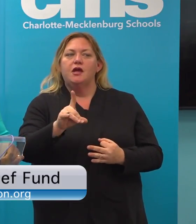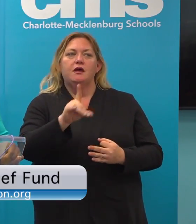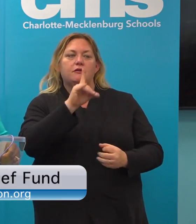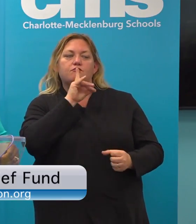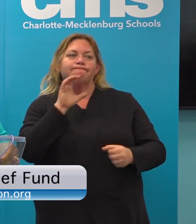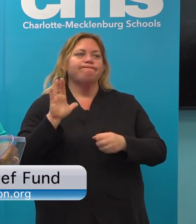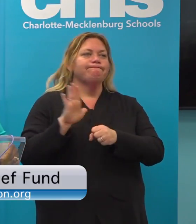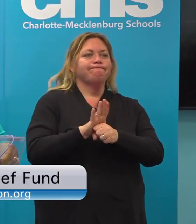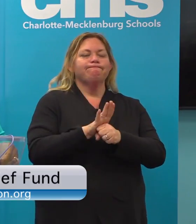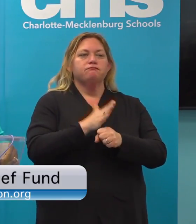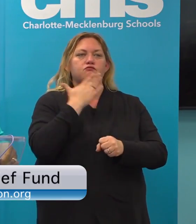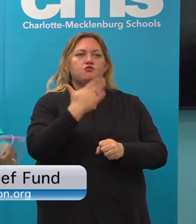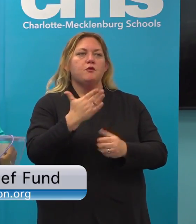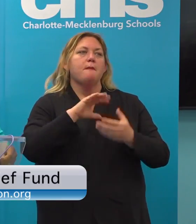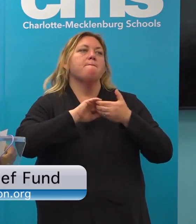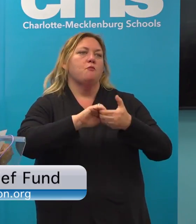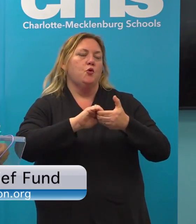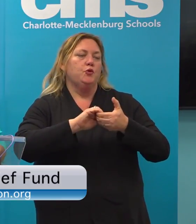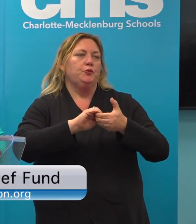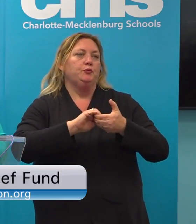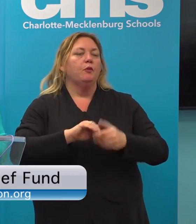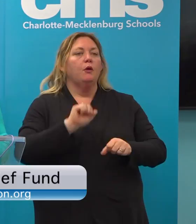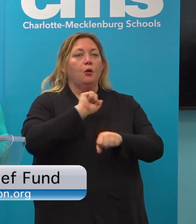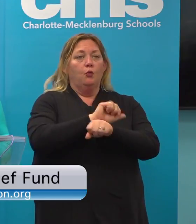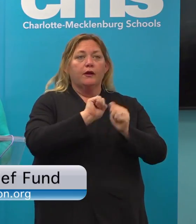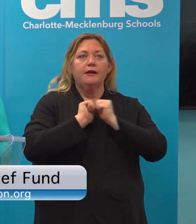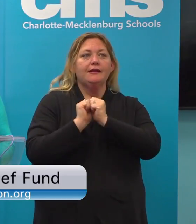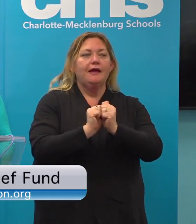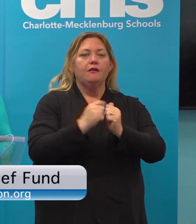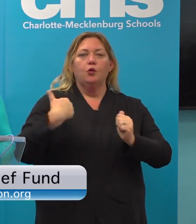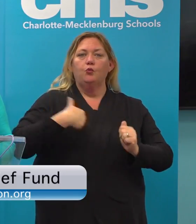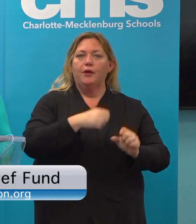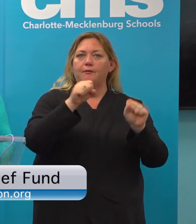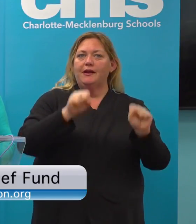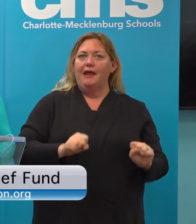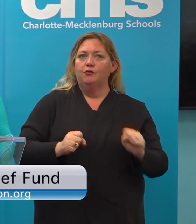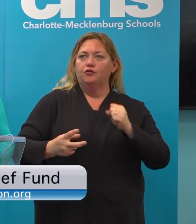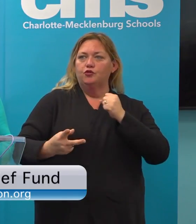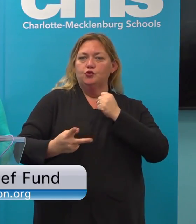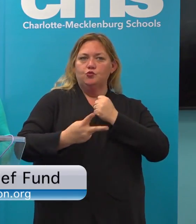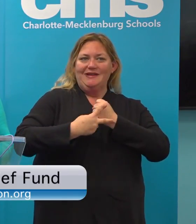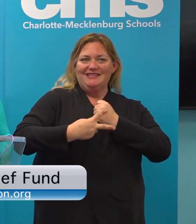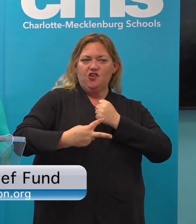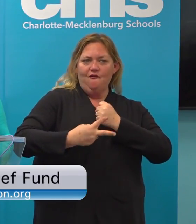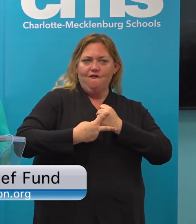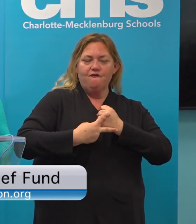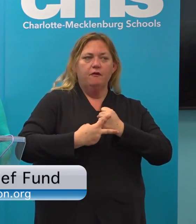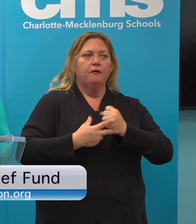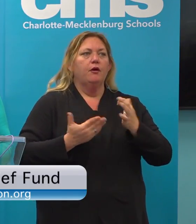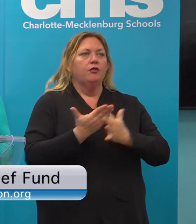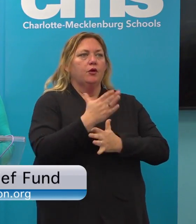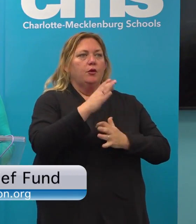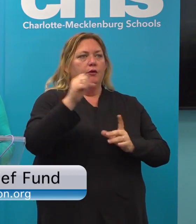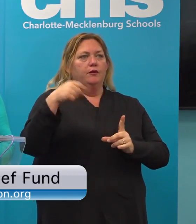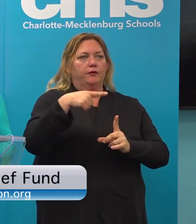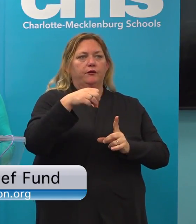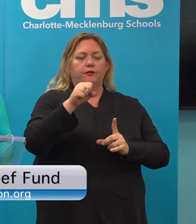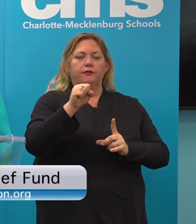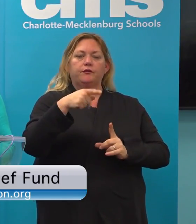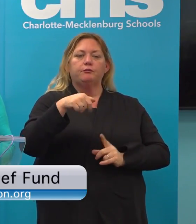committed CMS partner. Working together, we've been able to reserve, through the Sprint Connect Ed